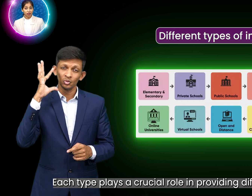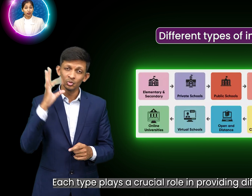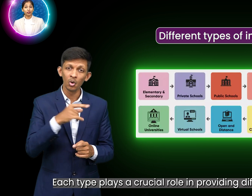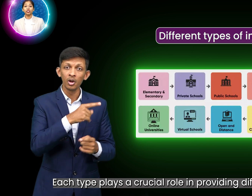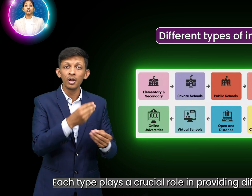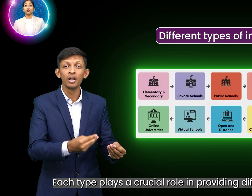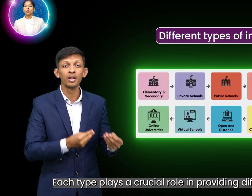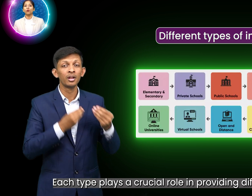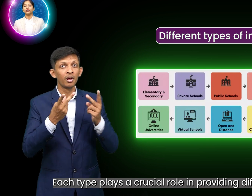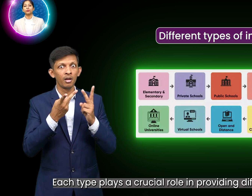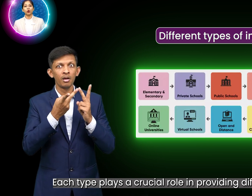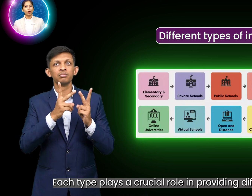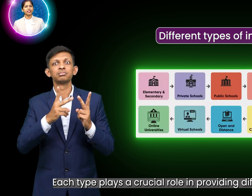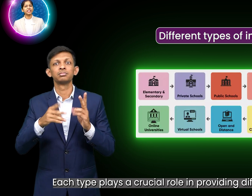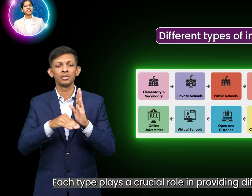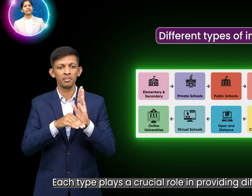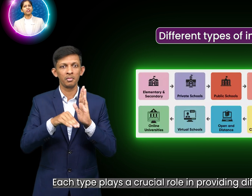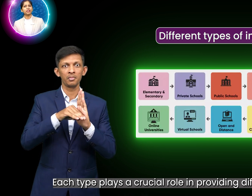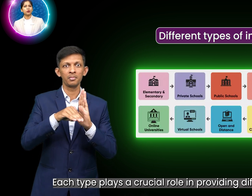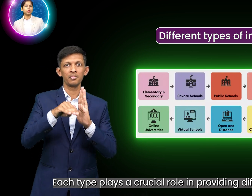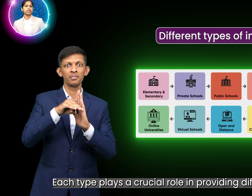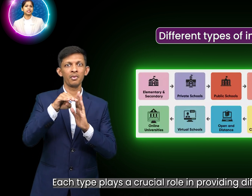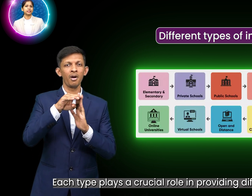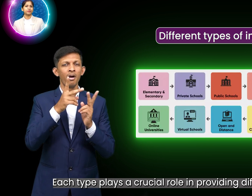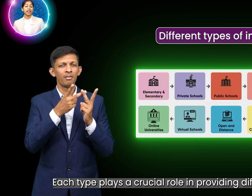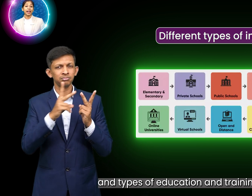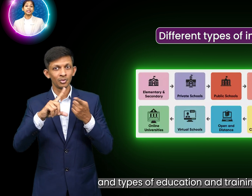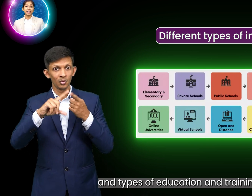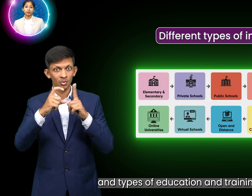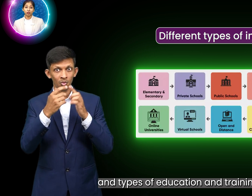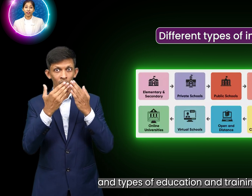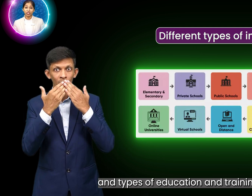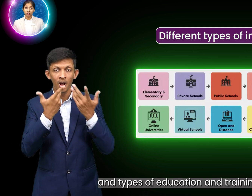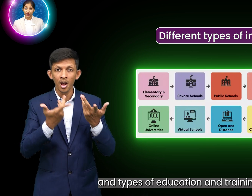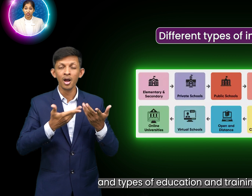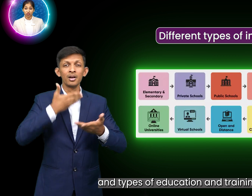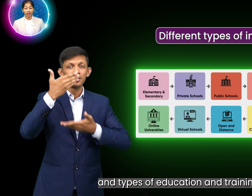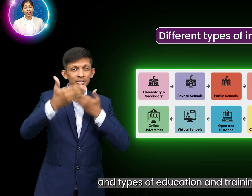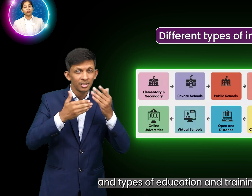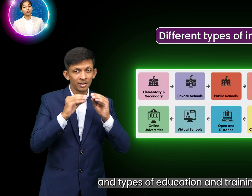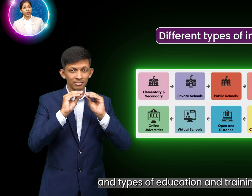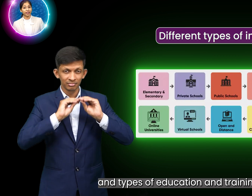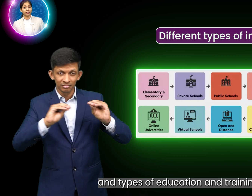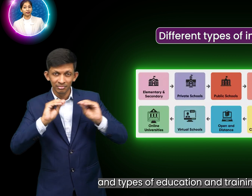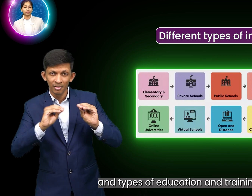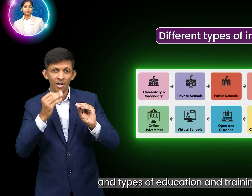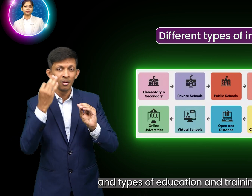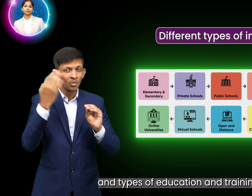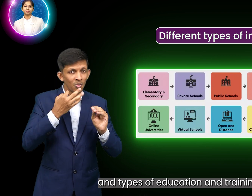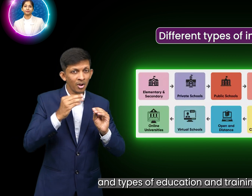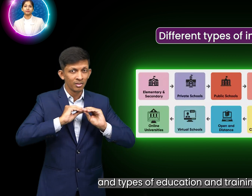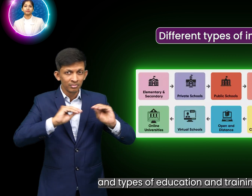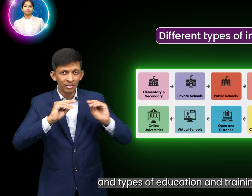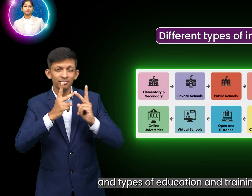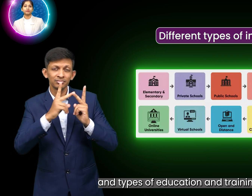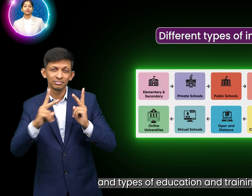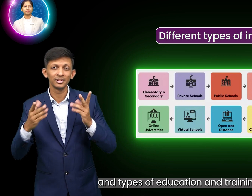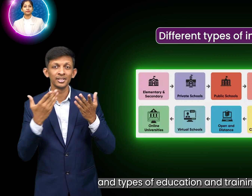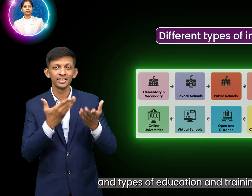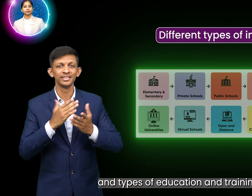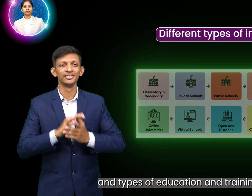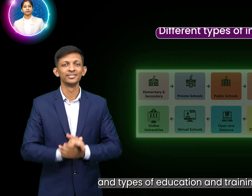plays a crucial role in providing different levels and types of education and training.